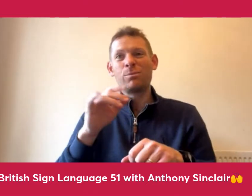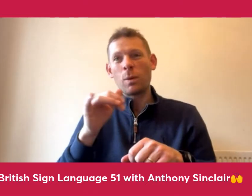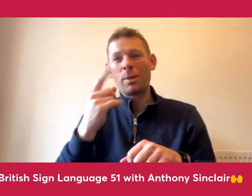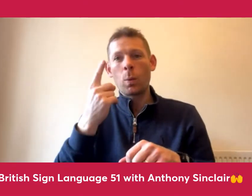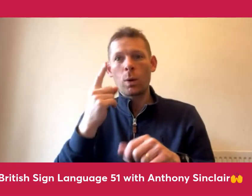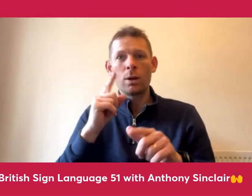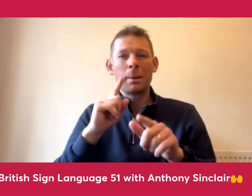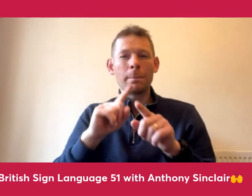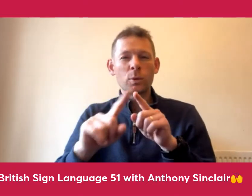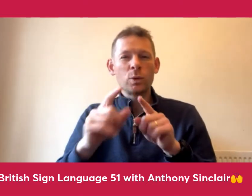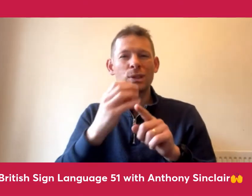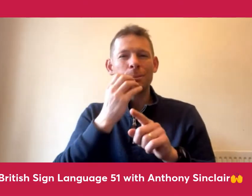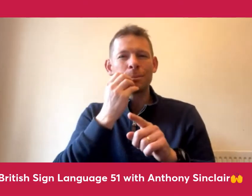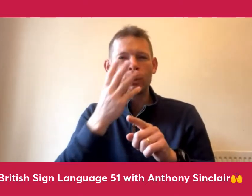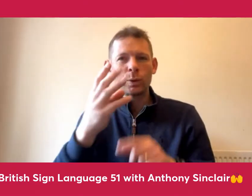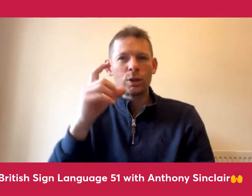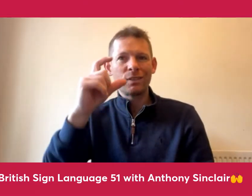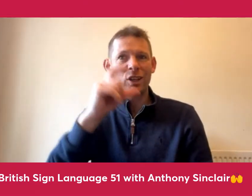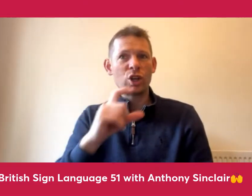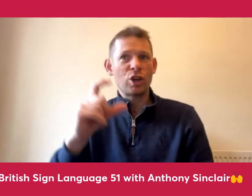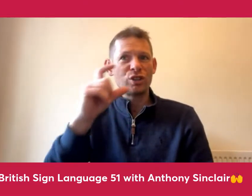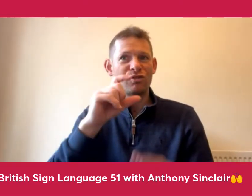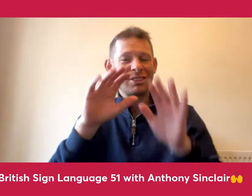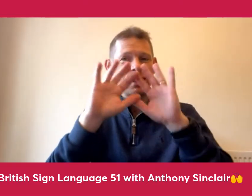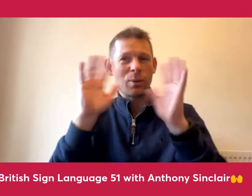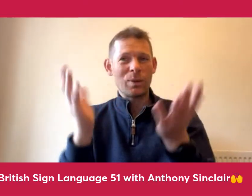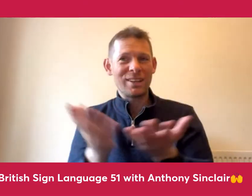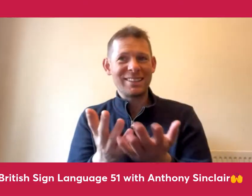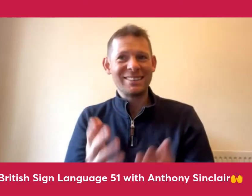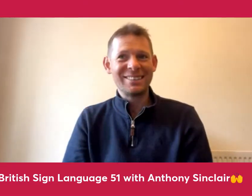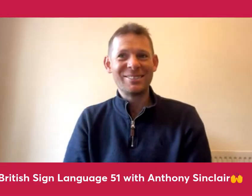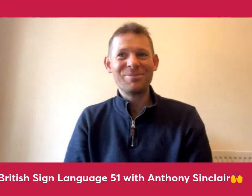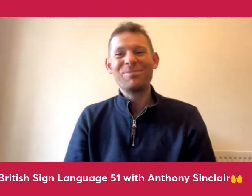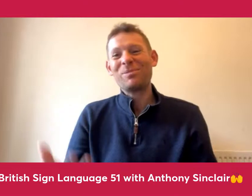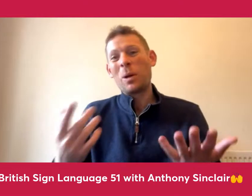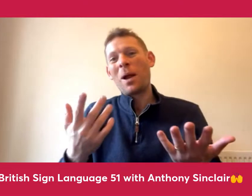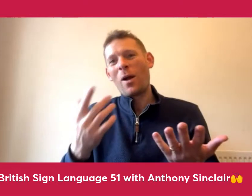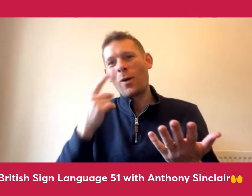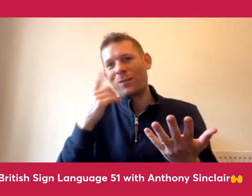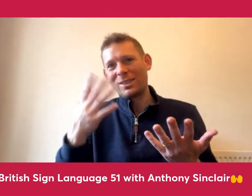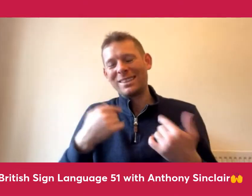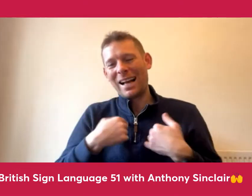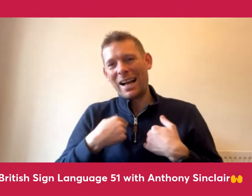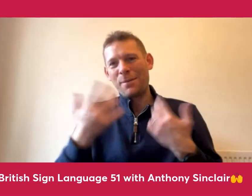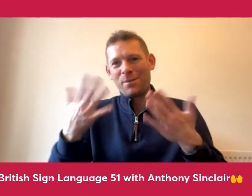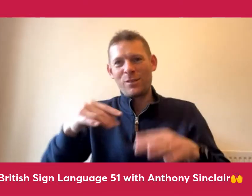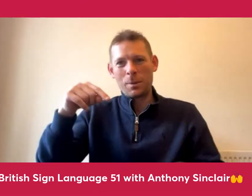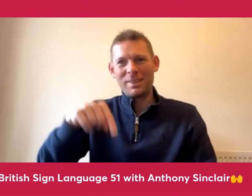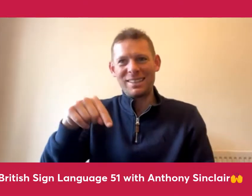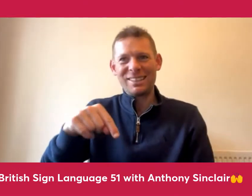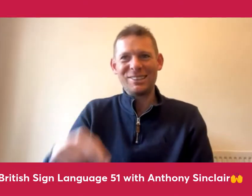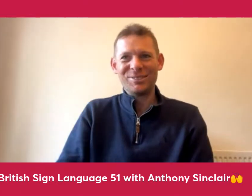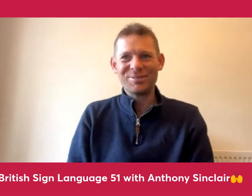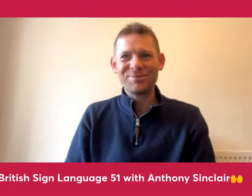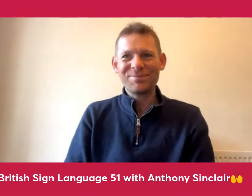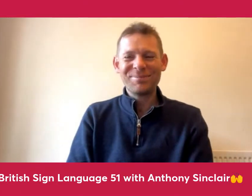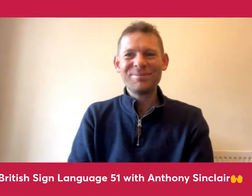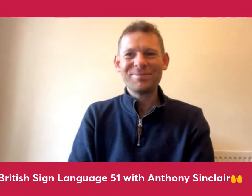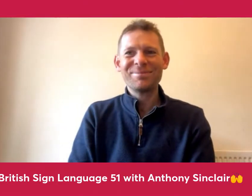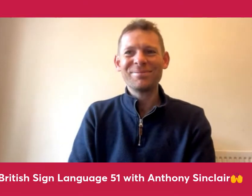Sorry to say this, but I actually think Ireland is one of the most beautiful countries in the world. Obviously, I'm biased because I'm